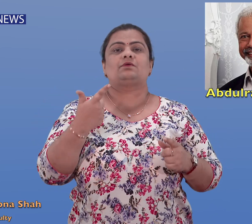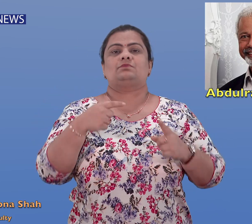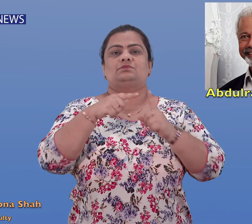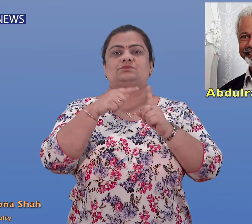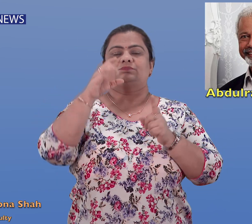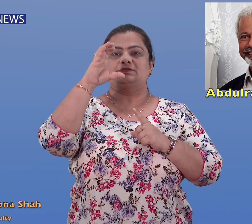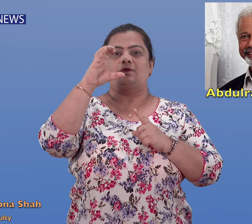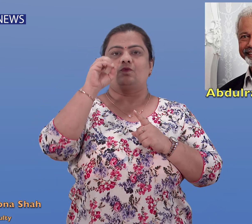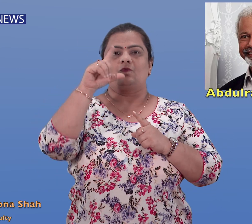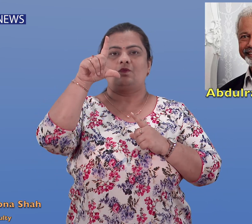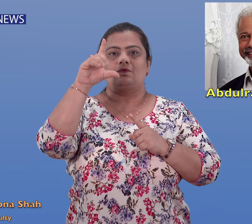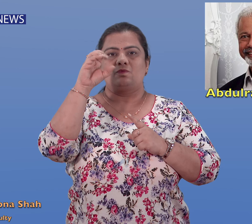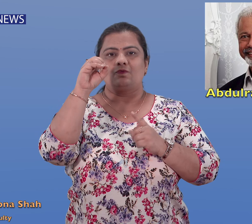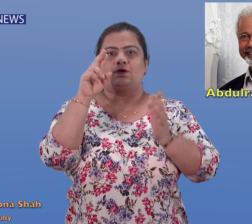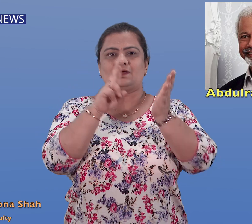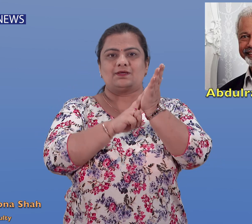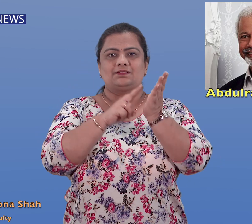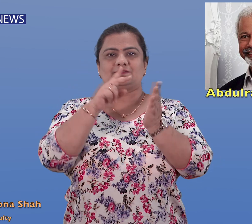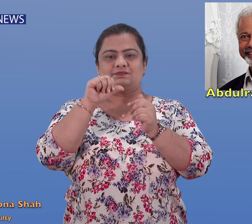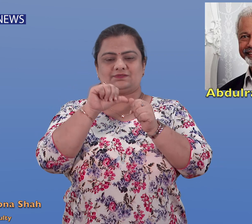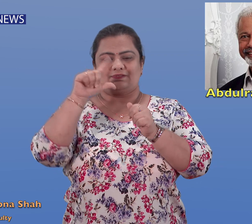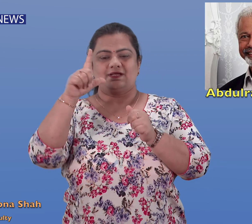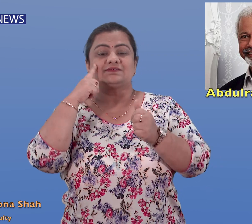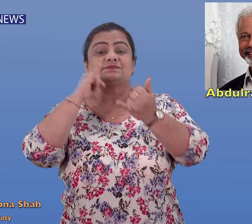from Africa to receive the Nobel Prize.